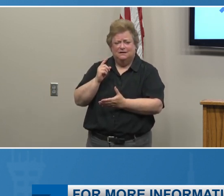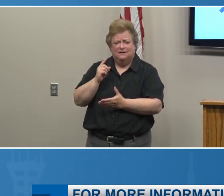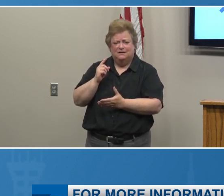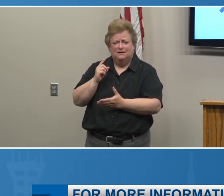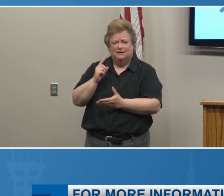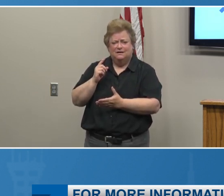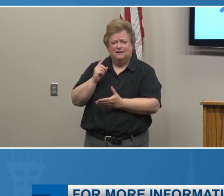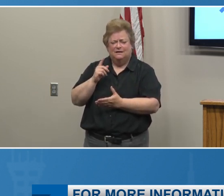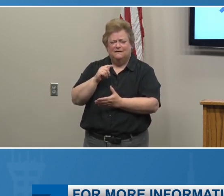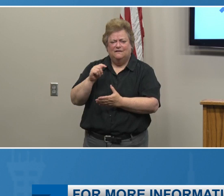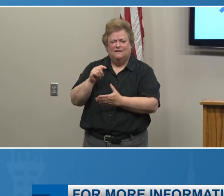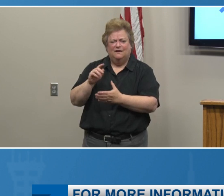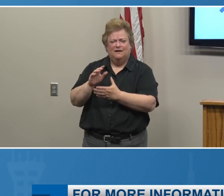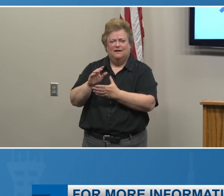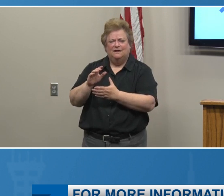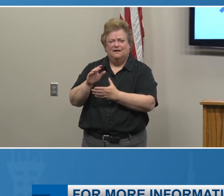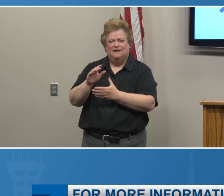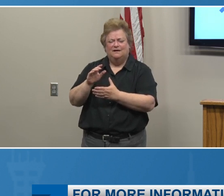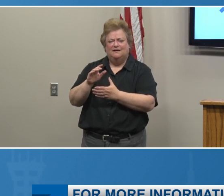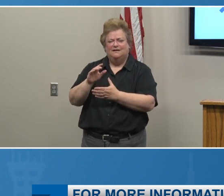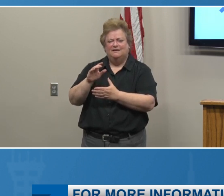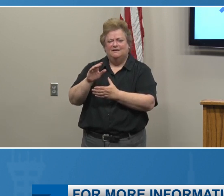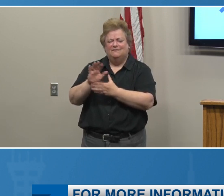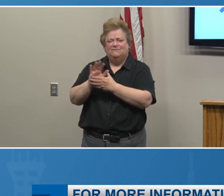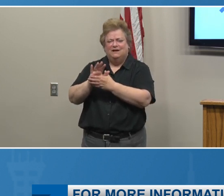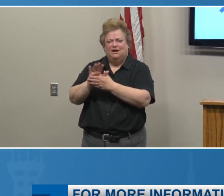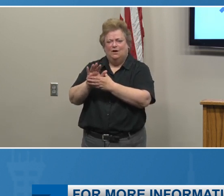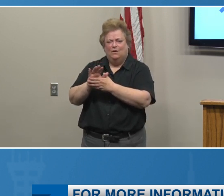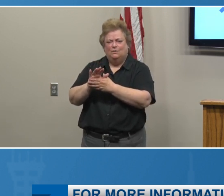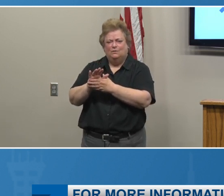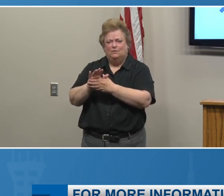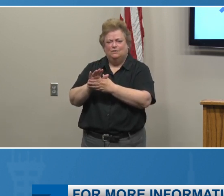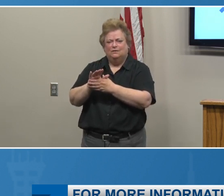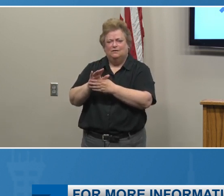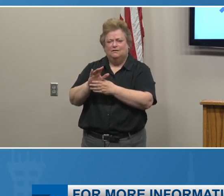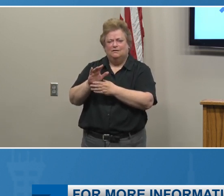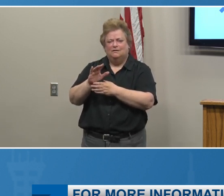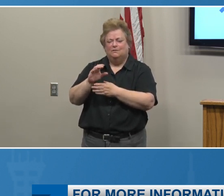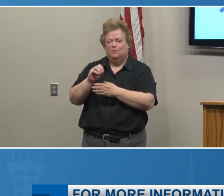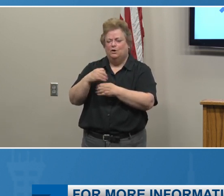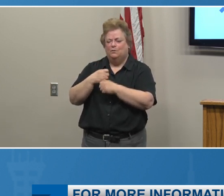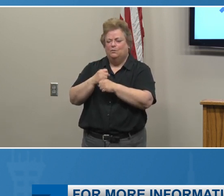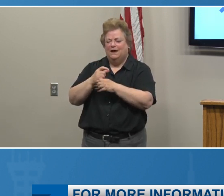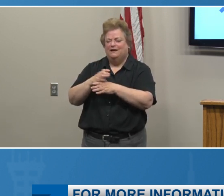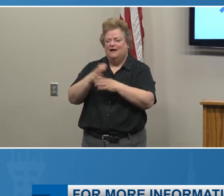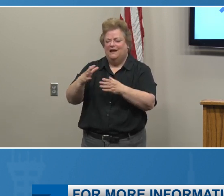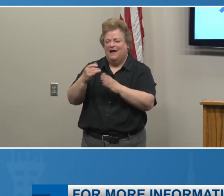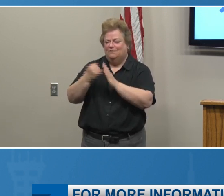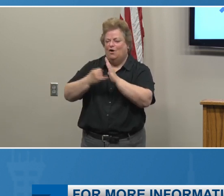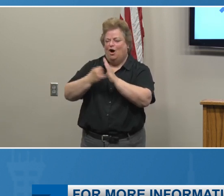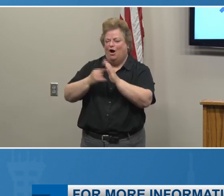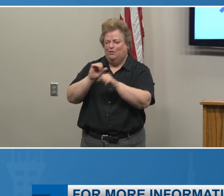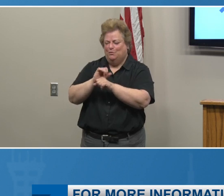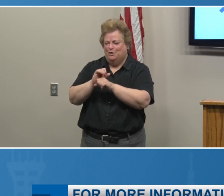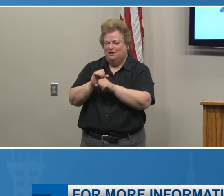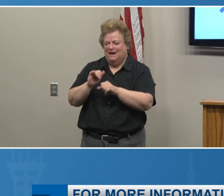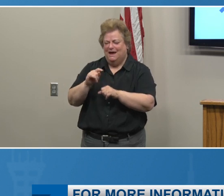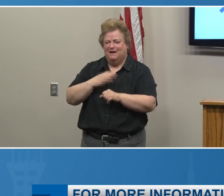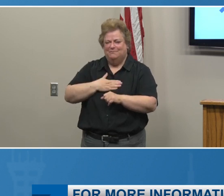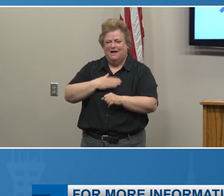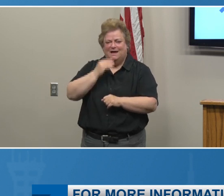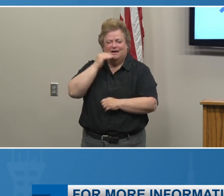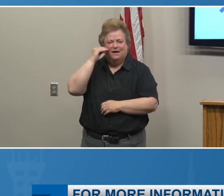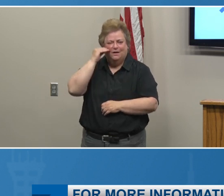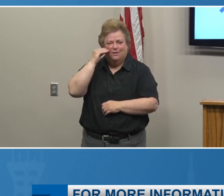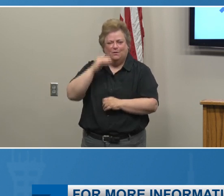videos so we've been watching and creating a lot of rube Goldberg's at my house and then related to